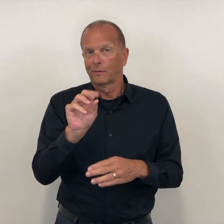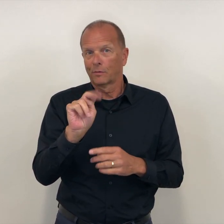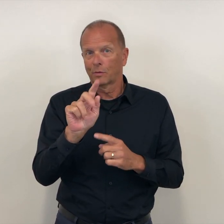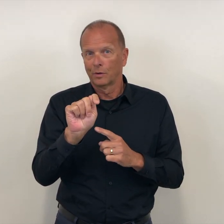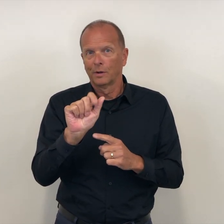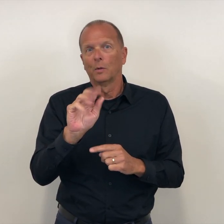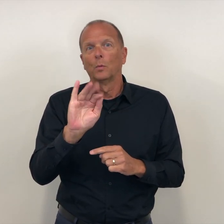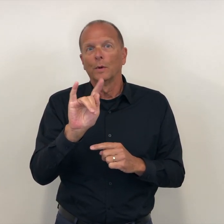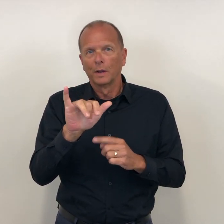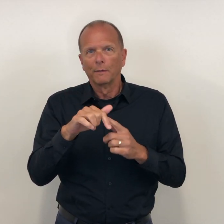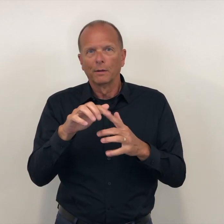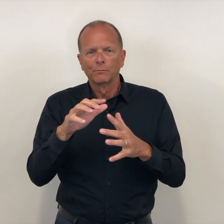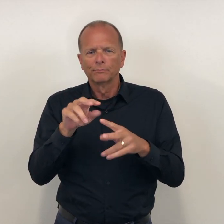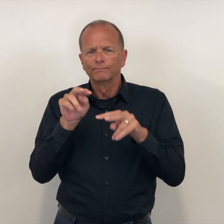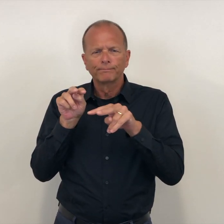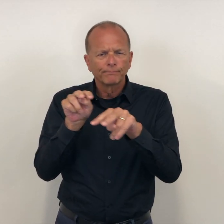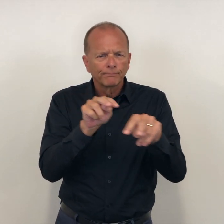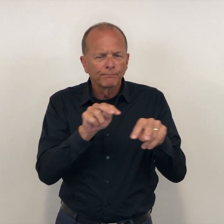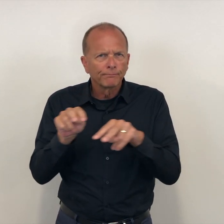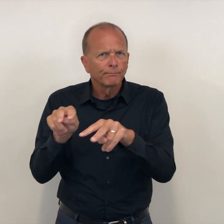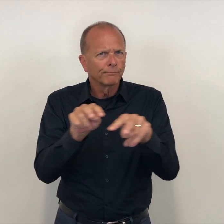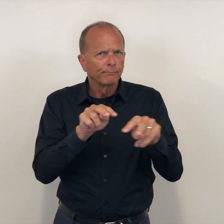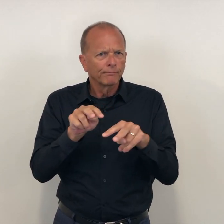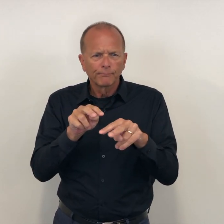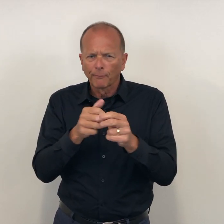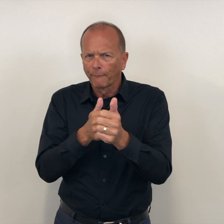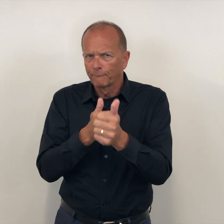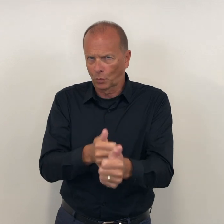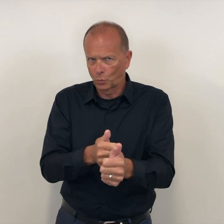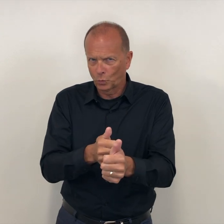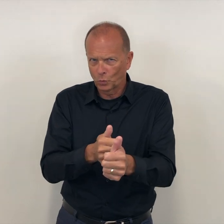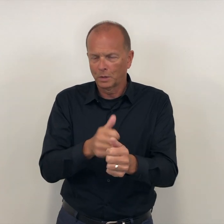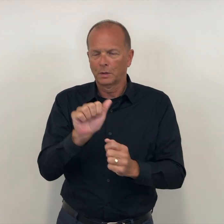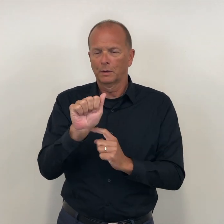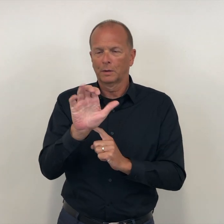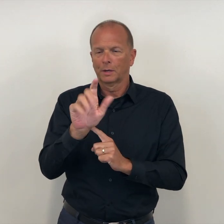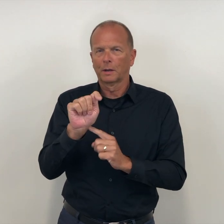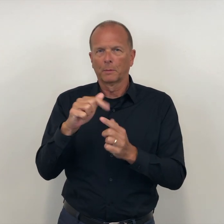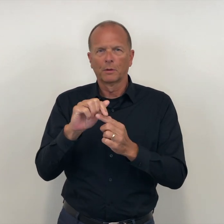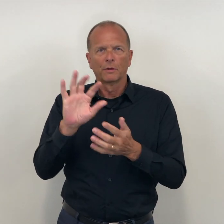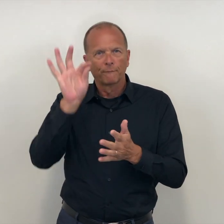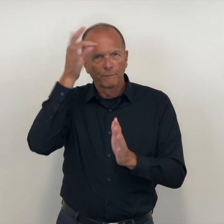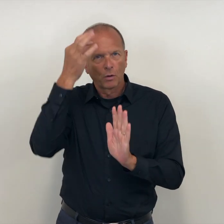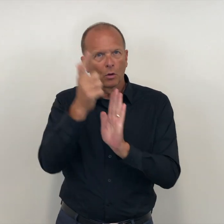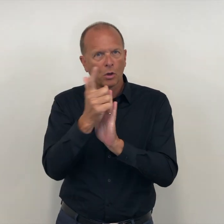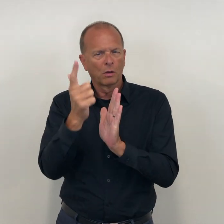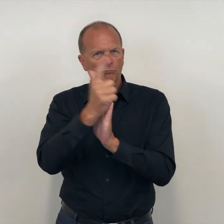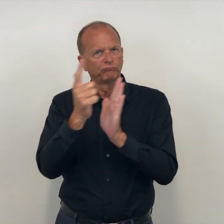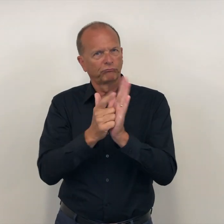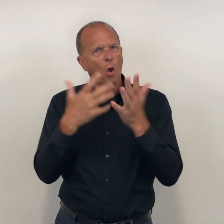HIPAA stands for the Health Insurance Portability and Accountability Act that was passed by the federal government